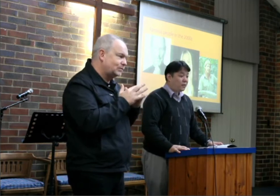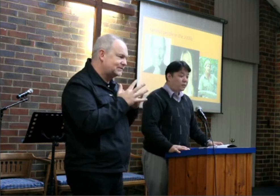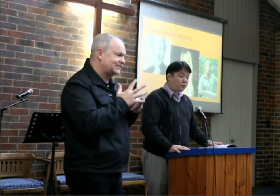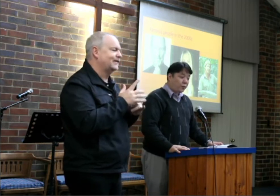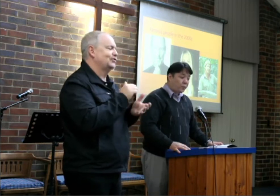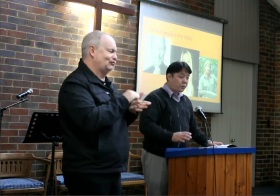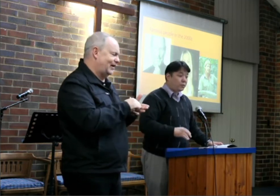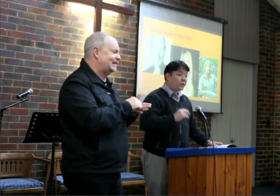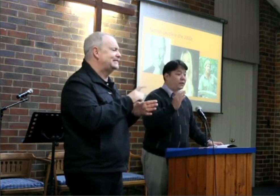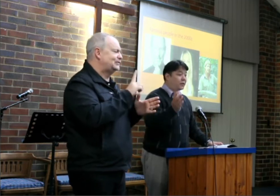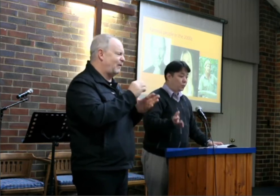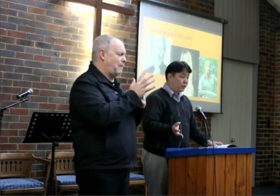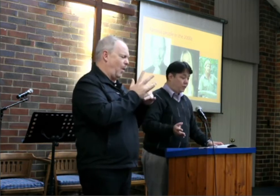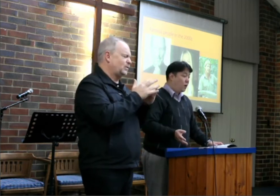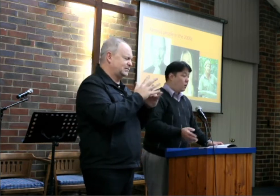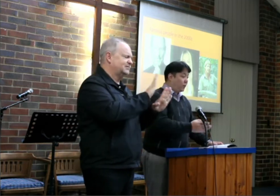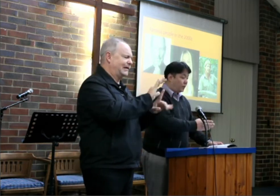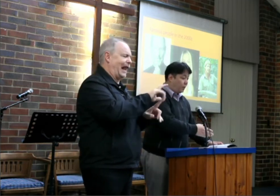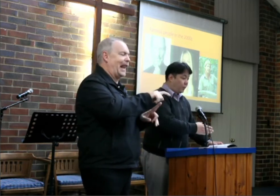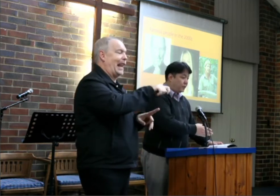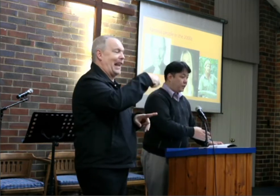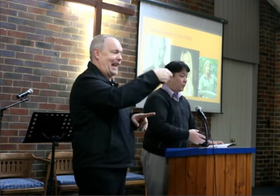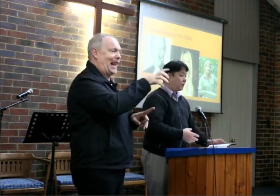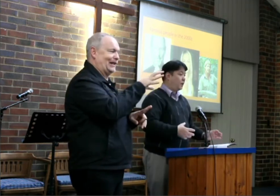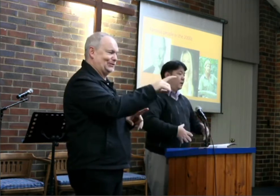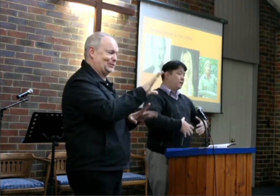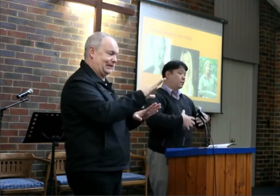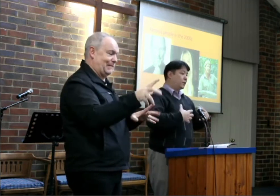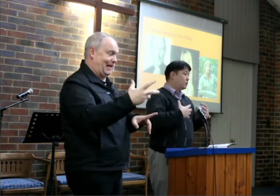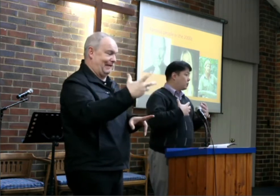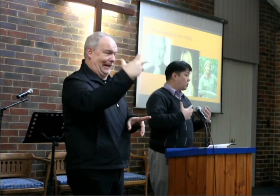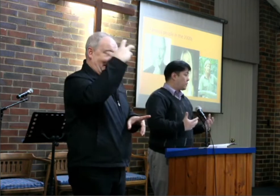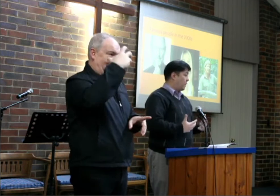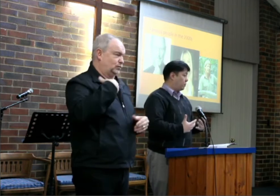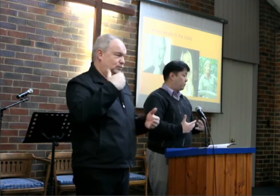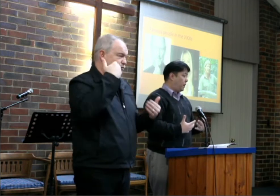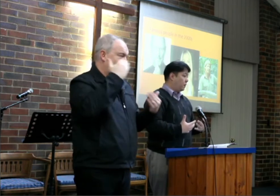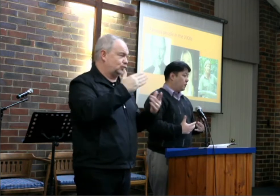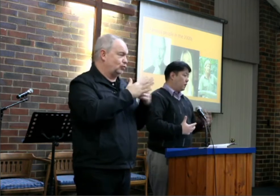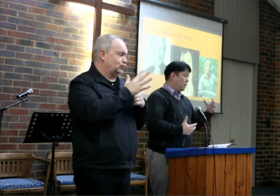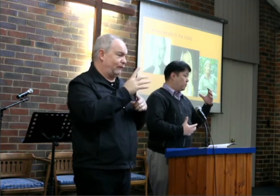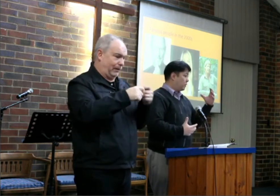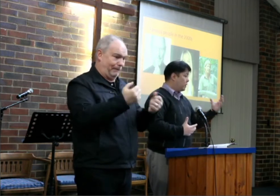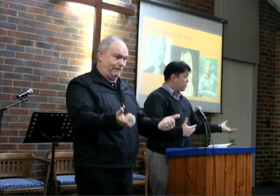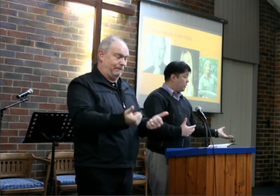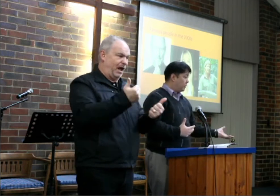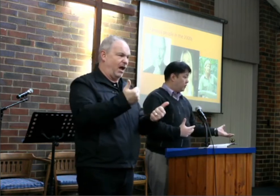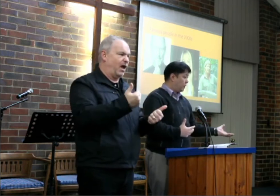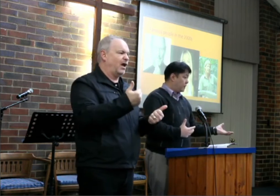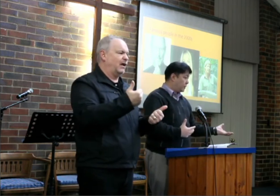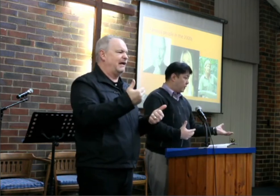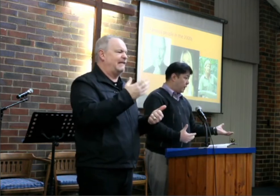That's right. So the story of Moses we'll look at next week. But here what we see is when the king who didn't know Joseph came into power, he put the Israelites